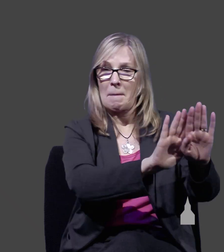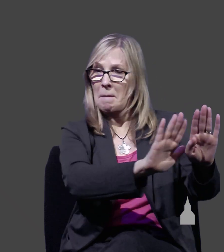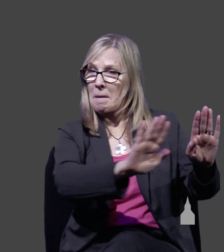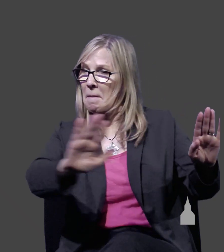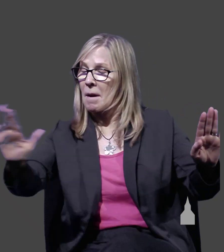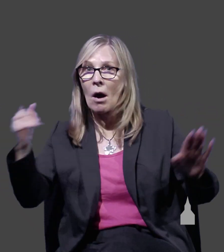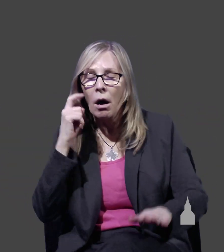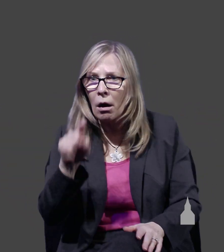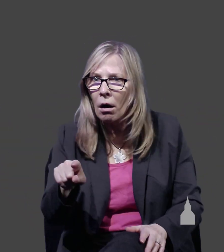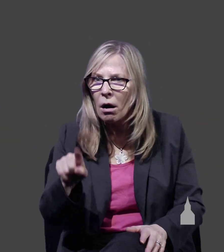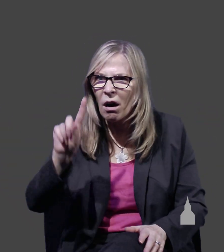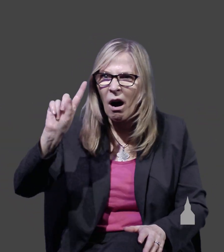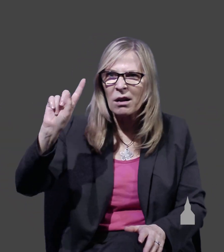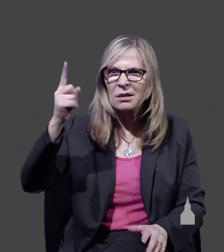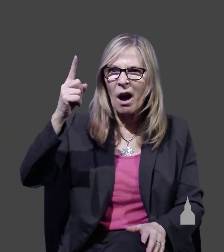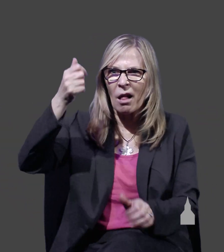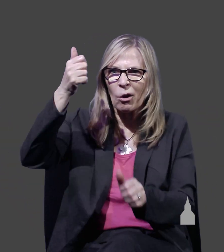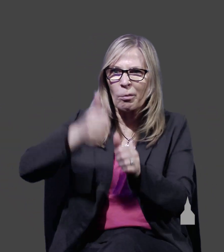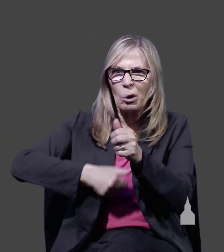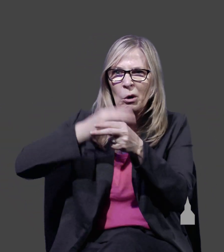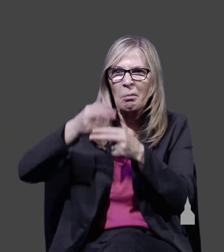pound. It's unheard of.